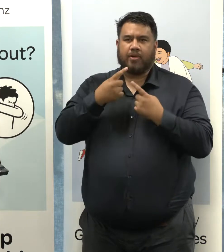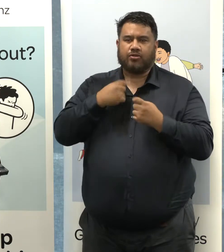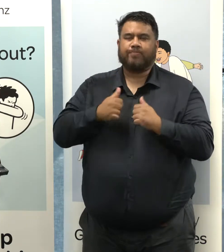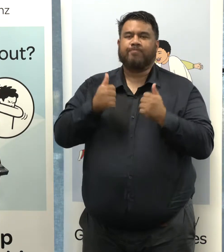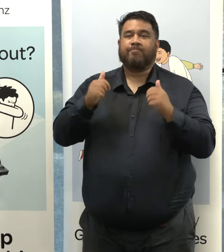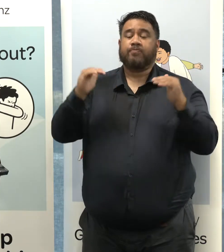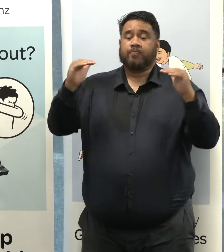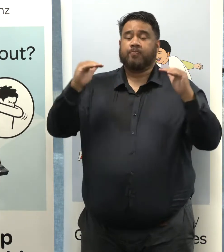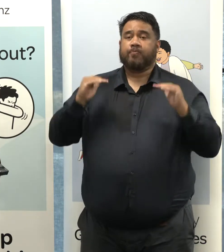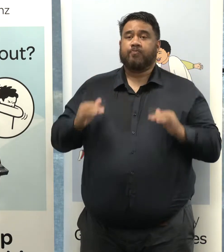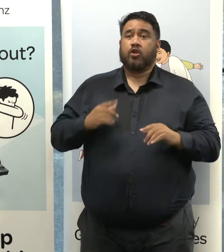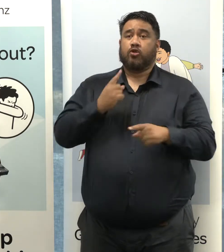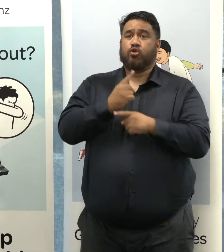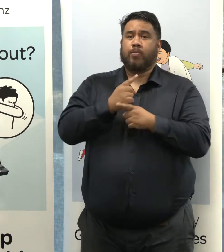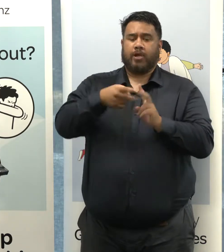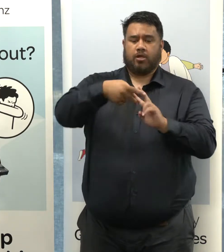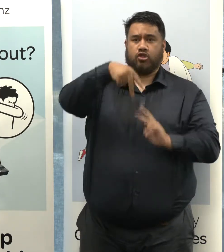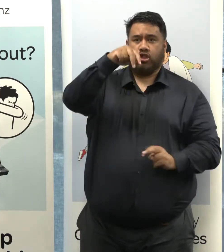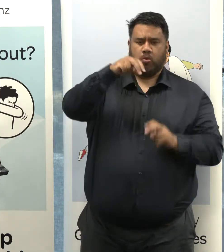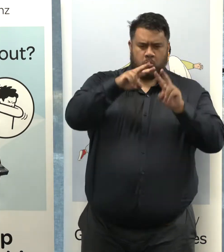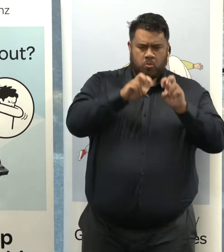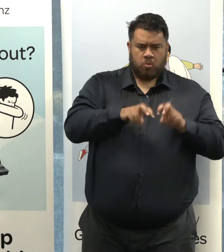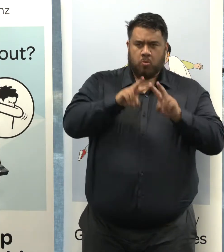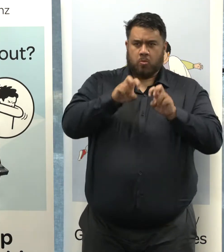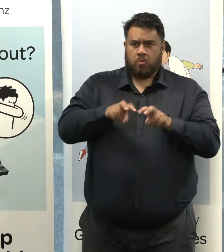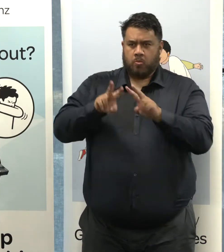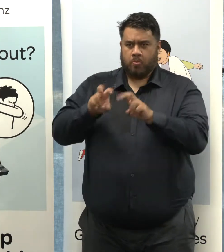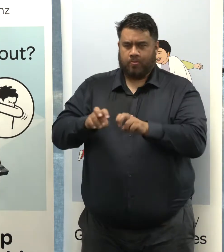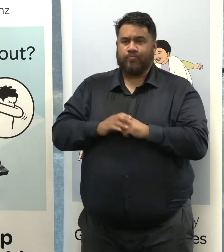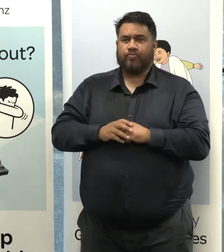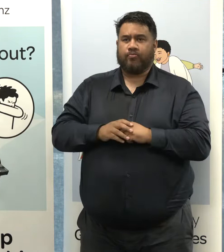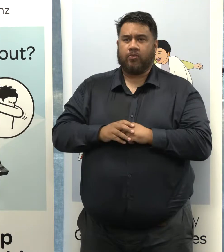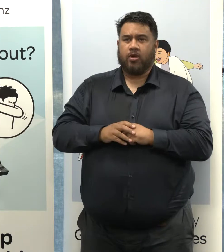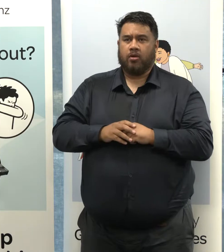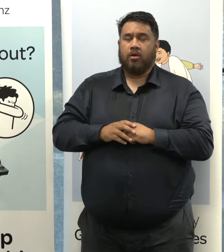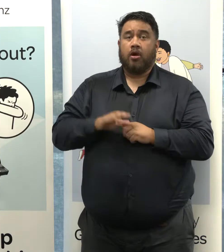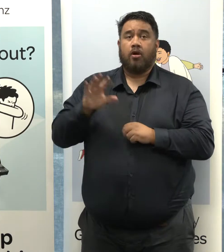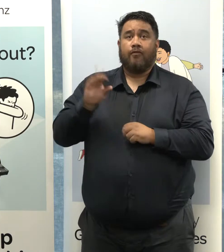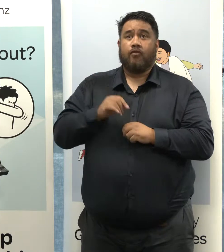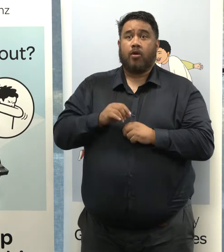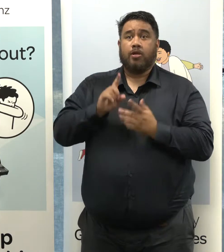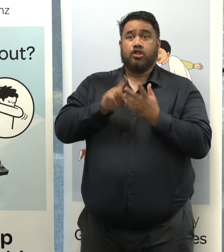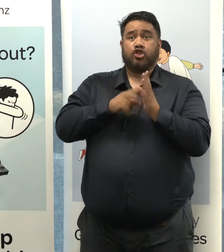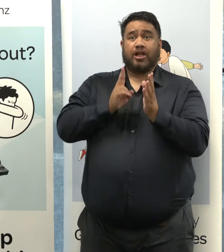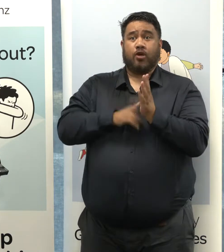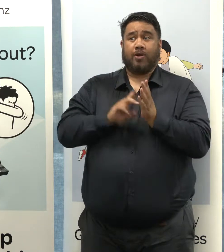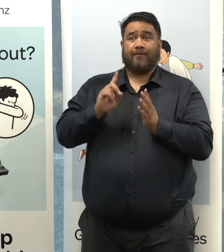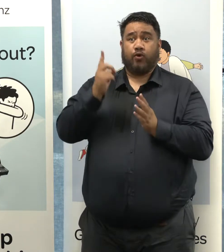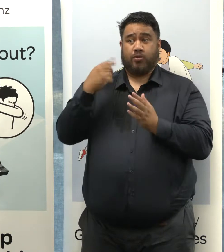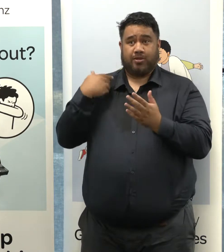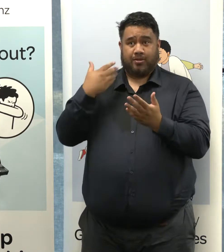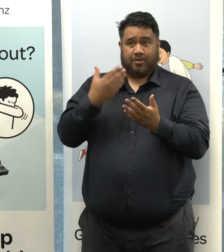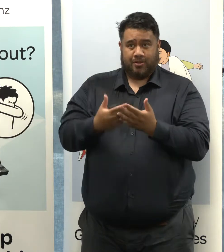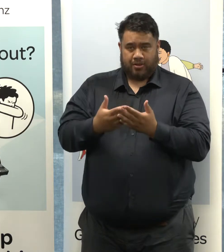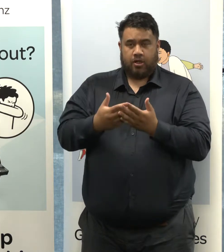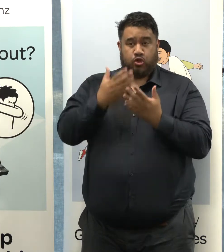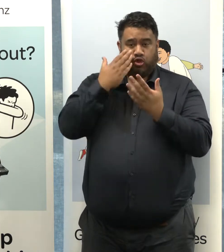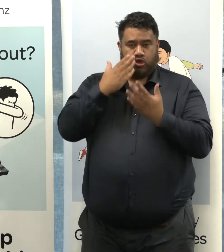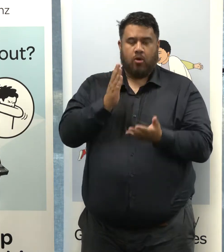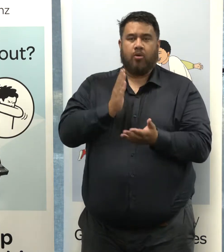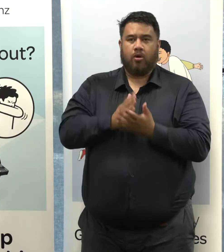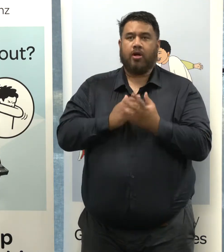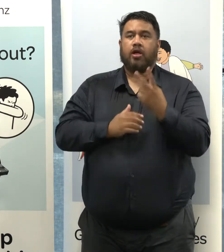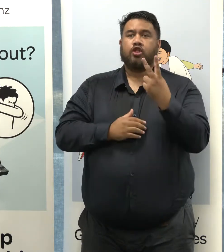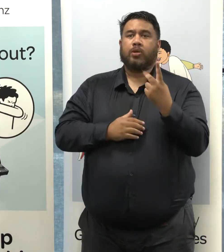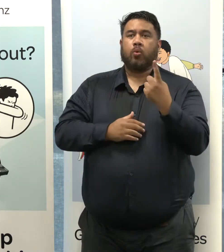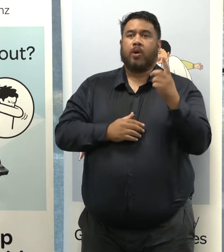on our whole genome sequencing. Nationally, our data since the beginning of the year, 1st of January, shows that 21% of